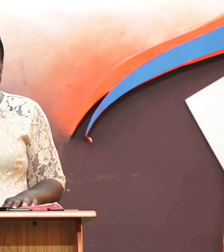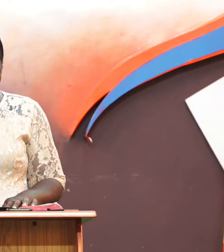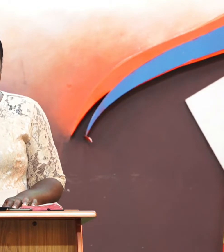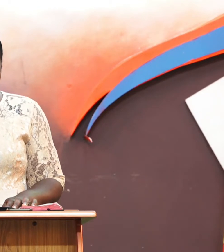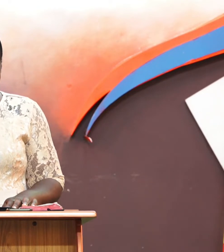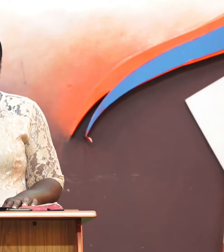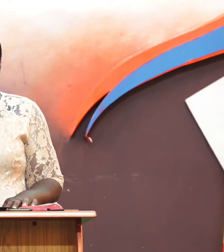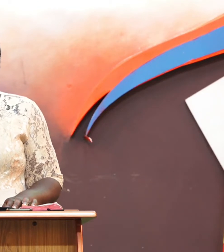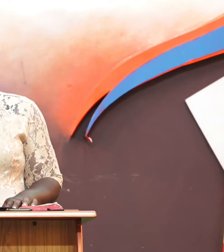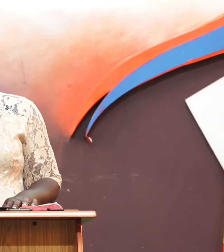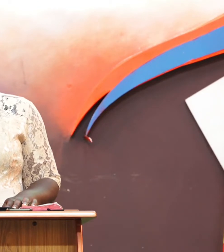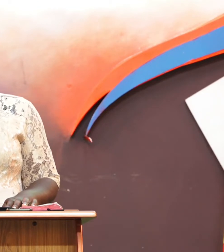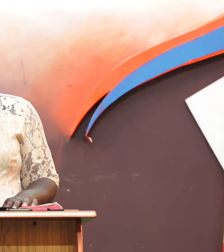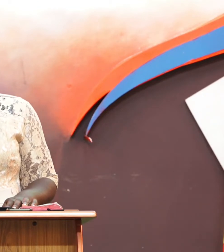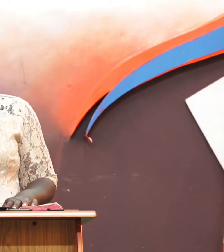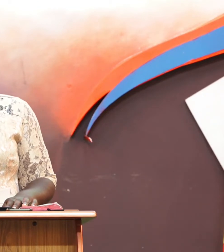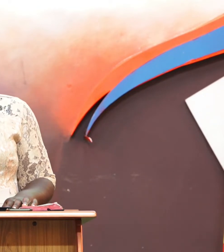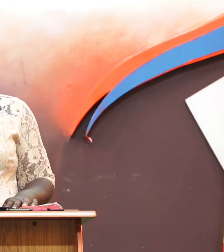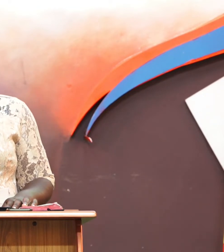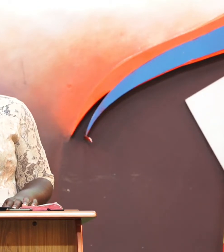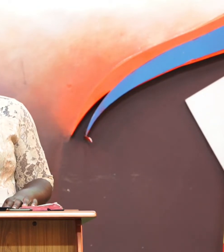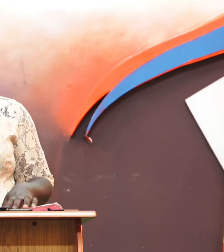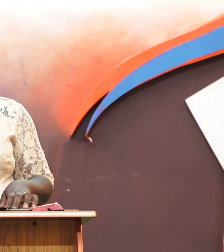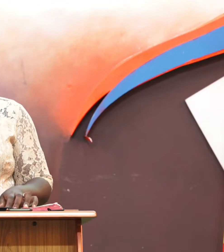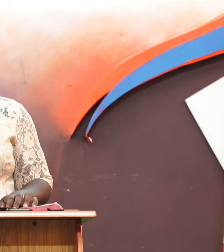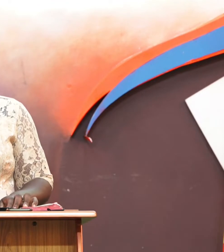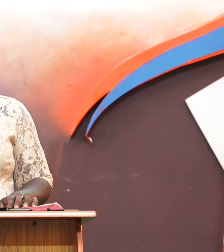well. Now, if we put the bits into